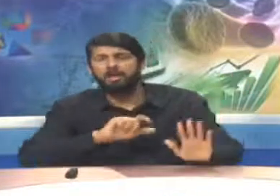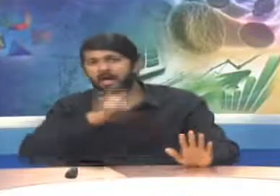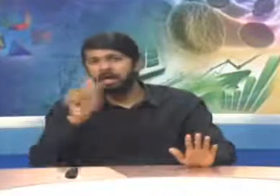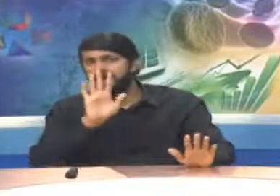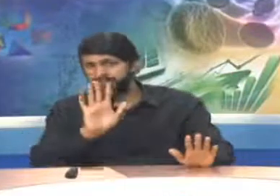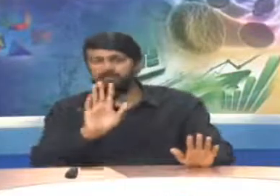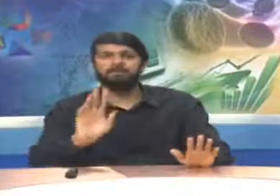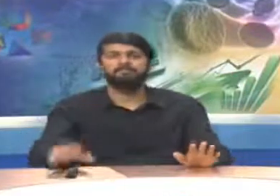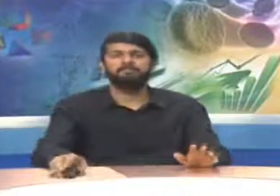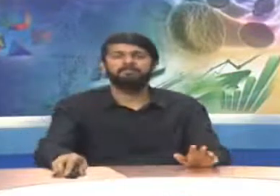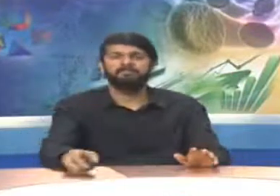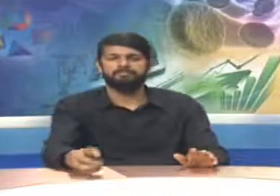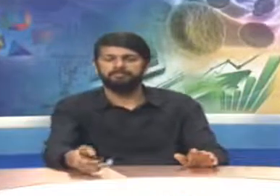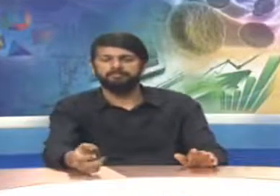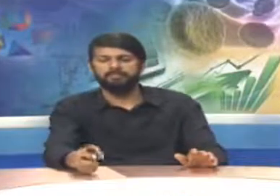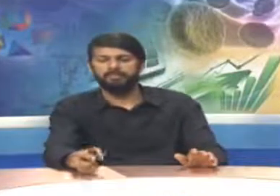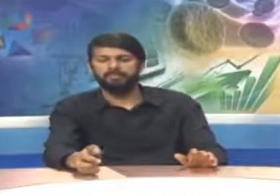necessities as do employ.